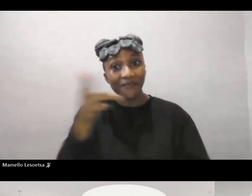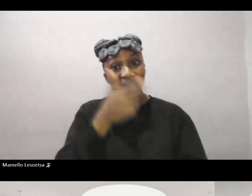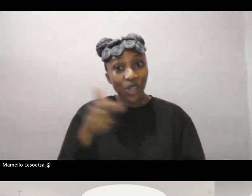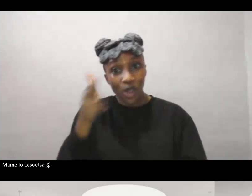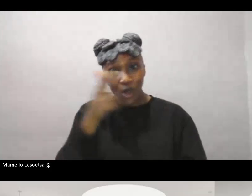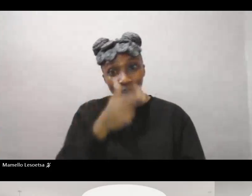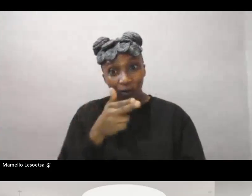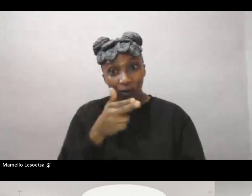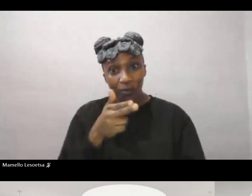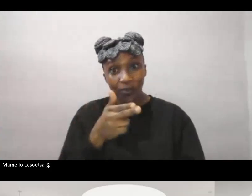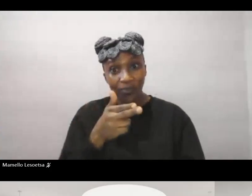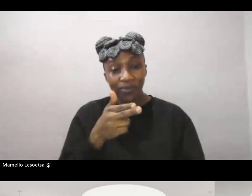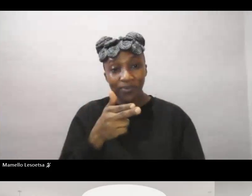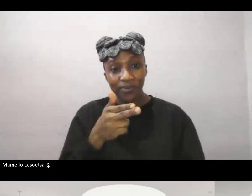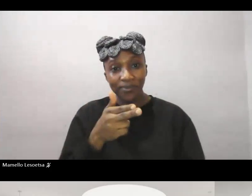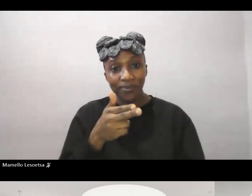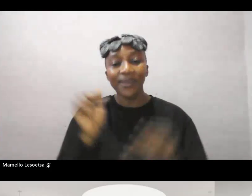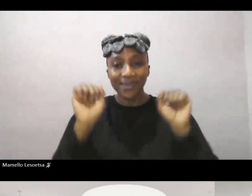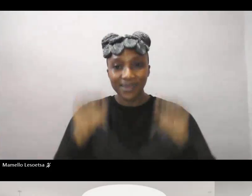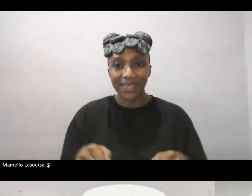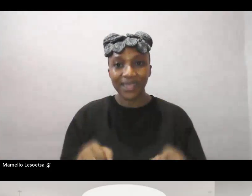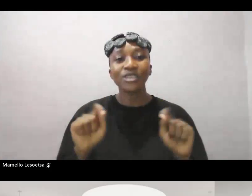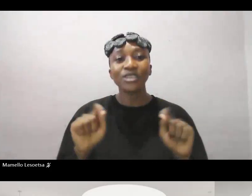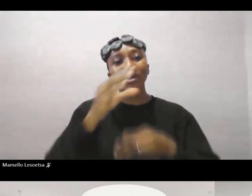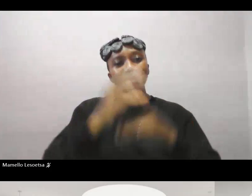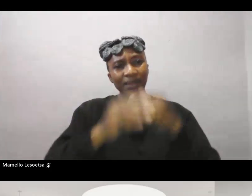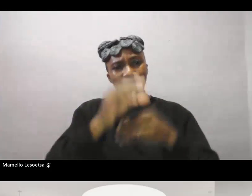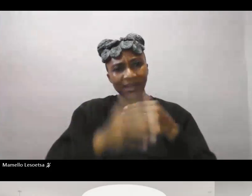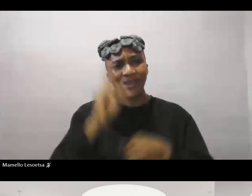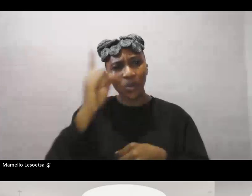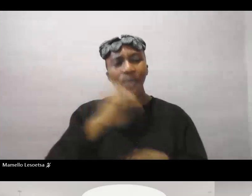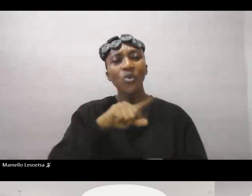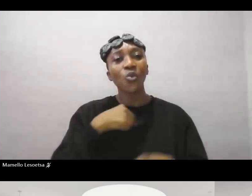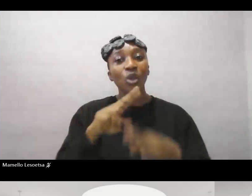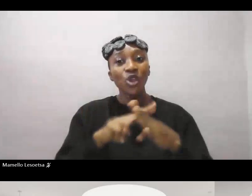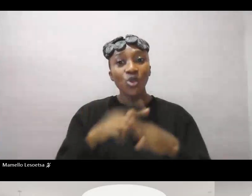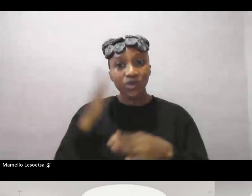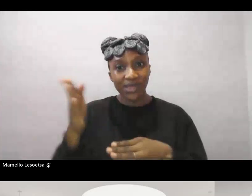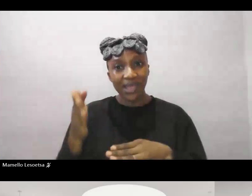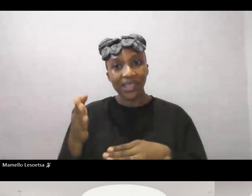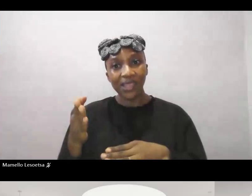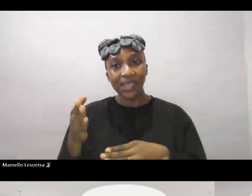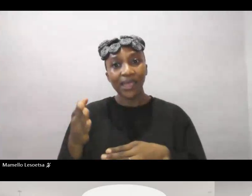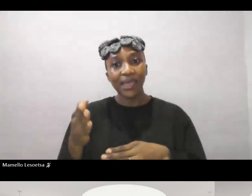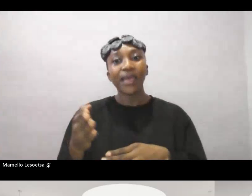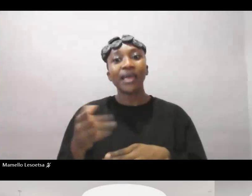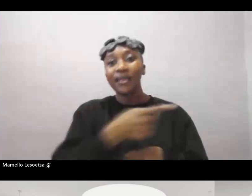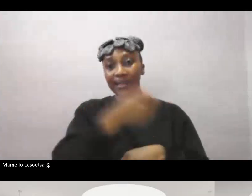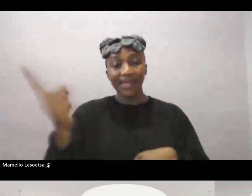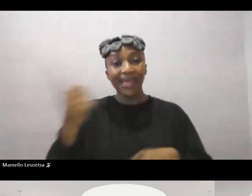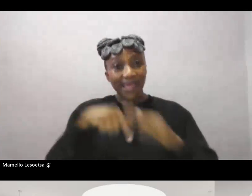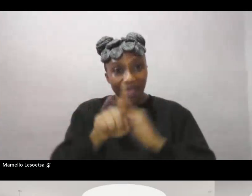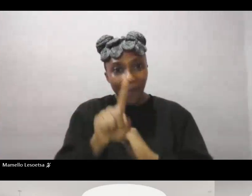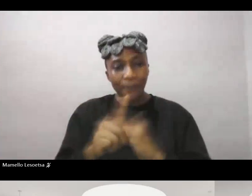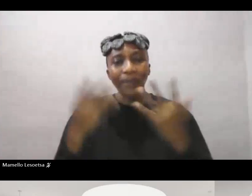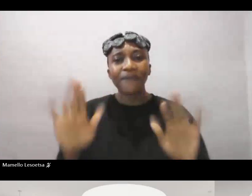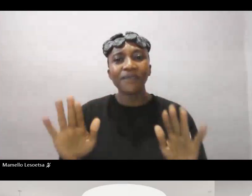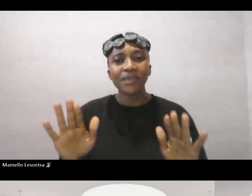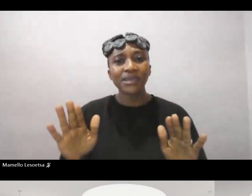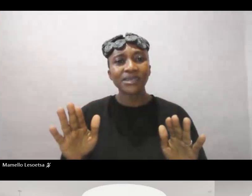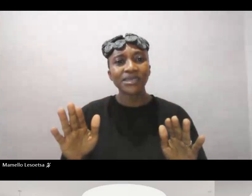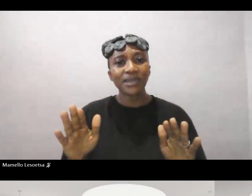With semester 1 people, you used it. We used it for orientation, where they came in and doors were built,